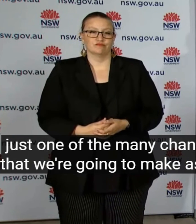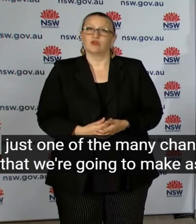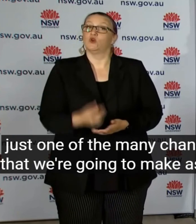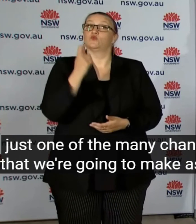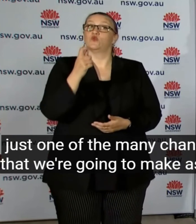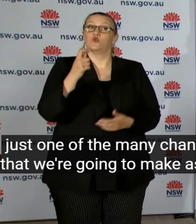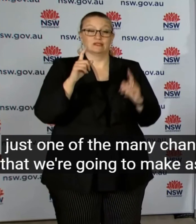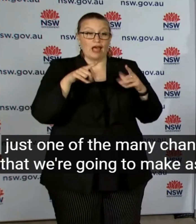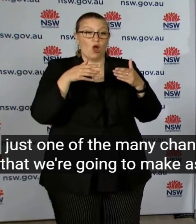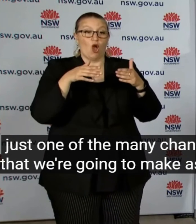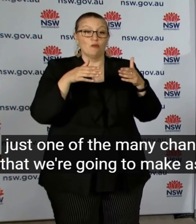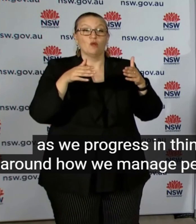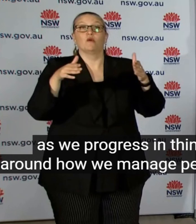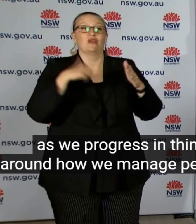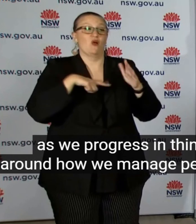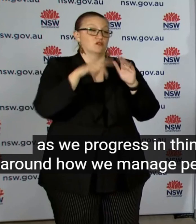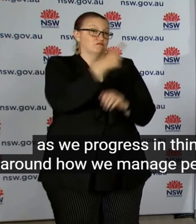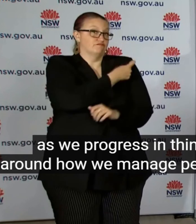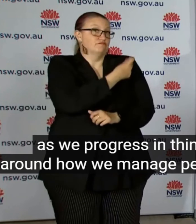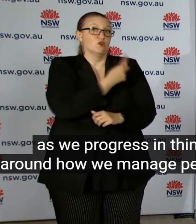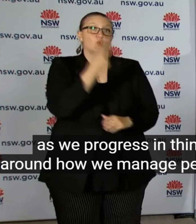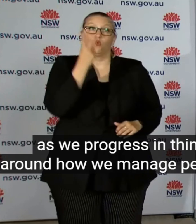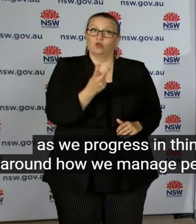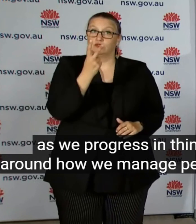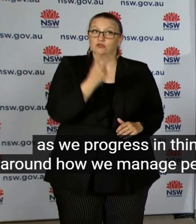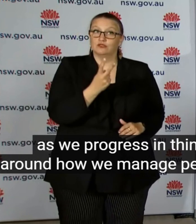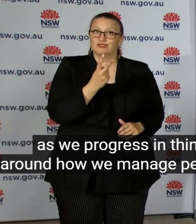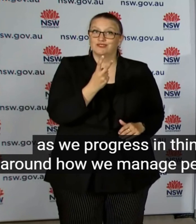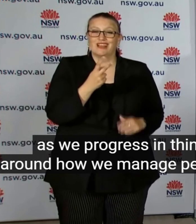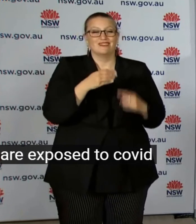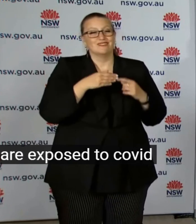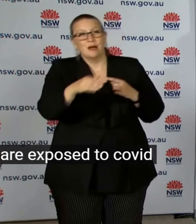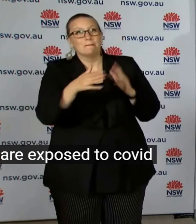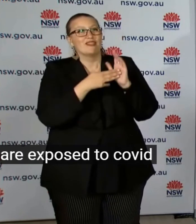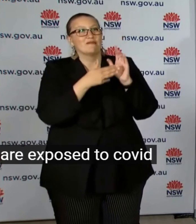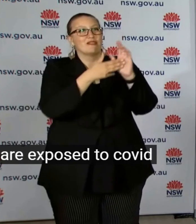thinking around how we manage people who are exposed to COVID in the weeks and the months to come.